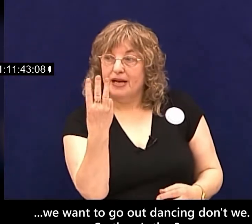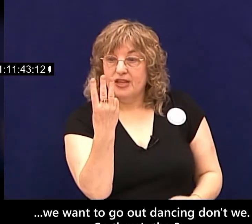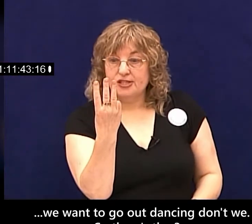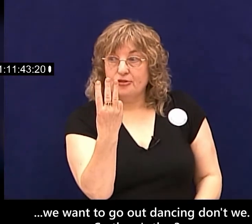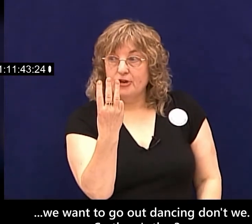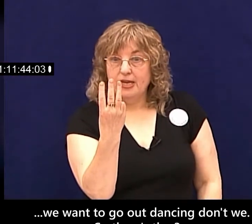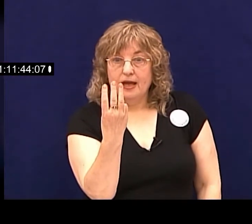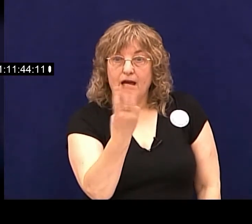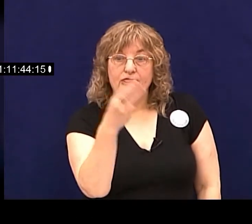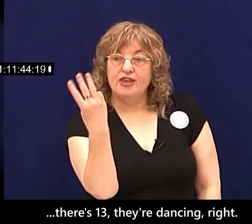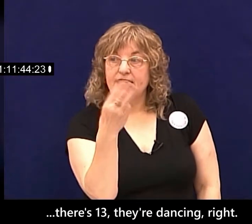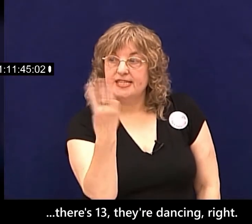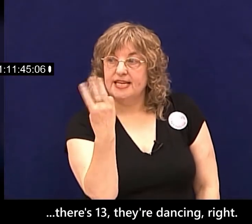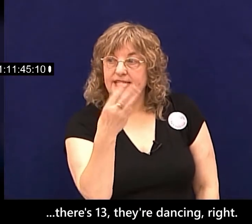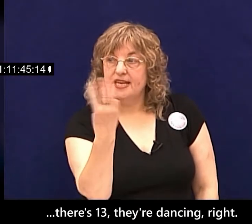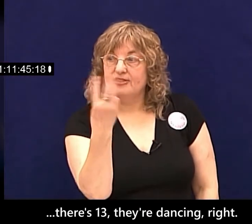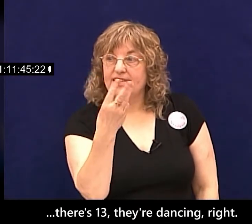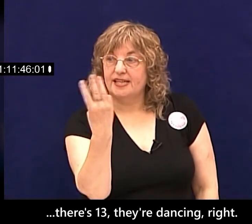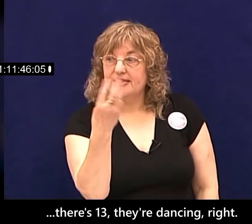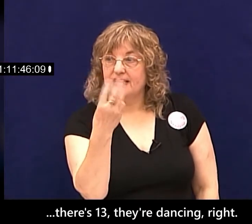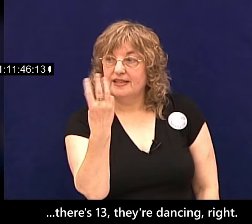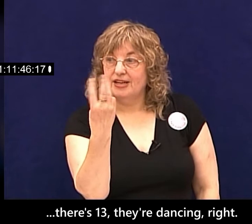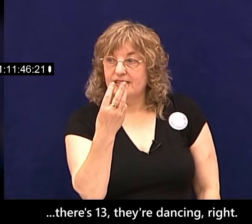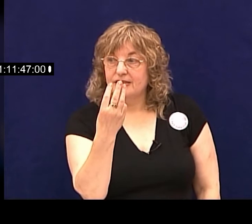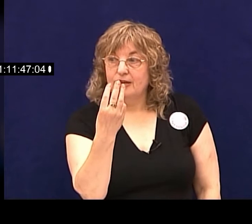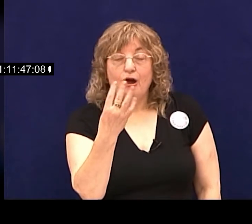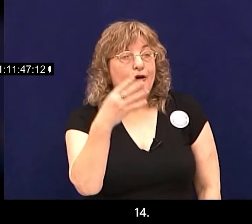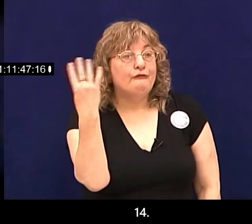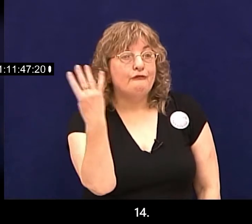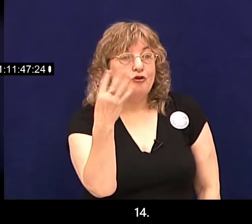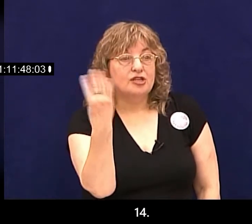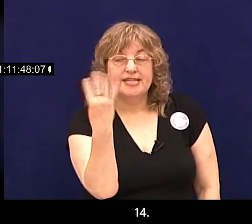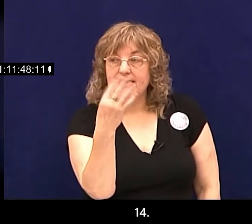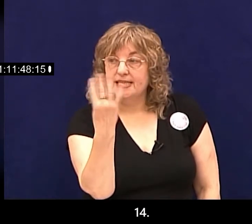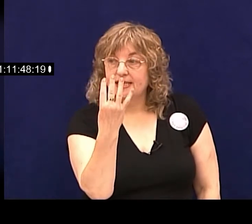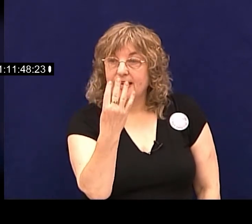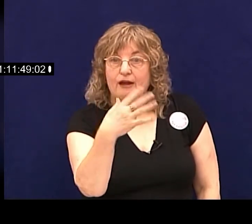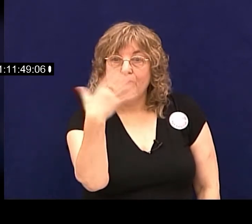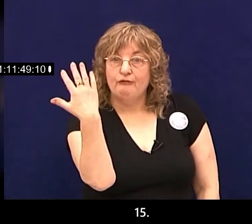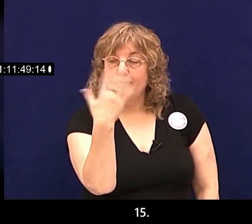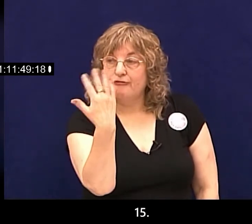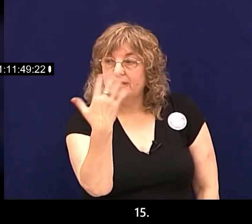there's the 3, there's 13, the dancing, right? 14,